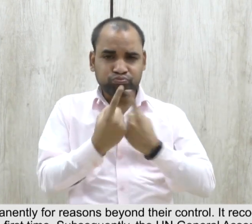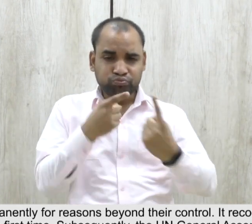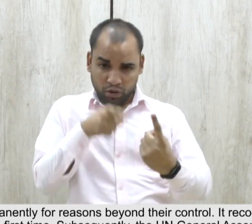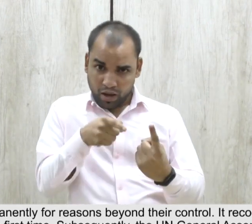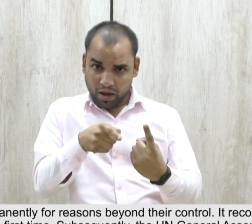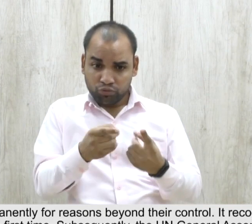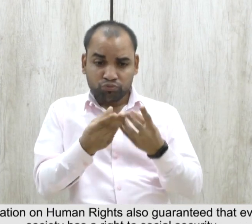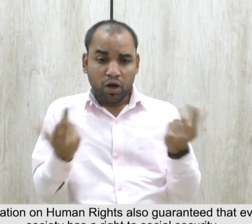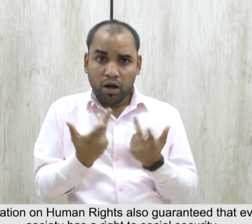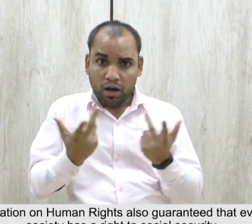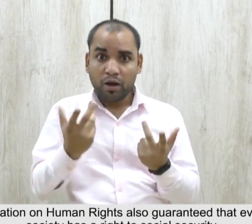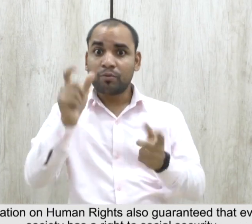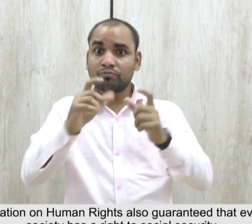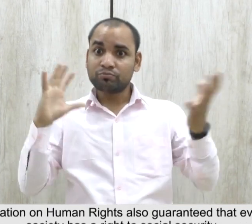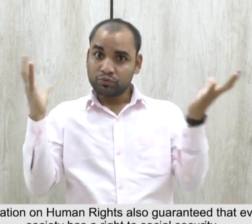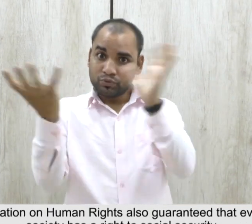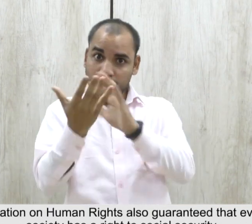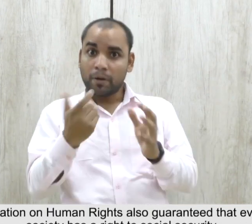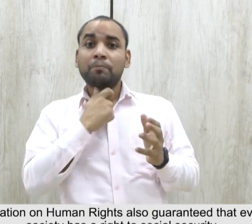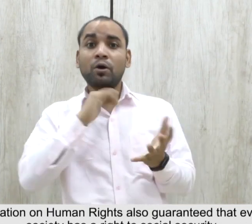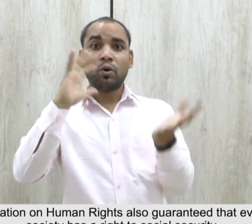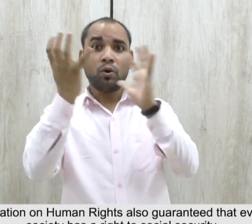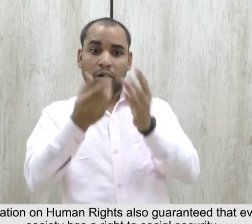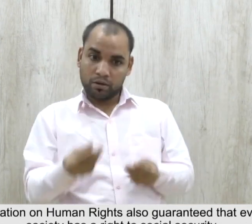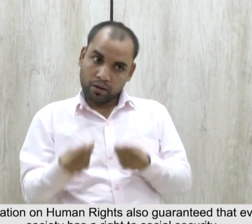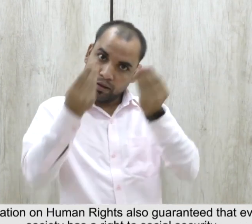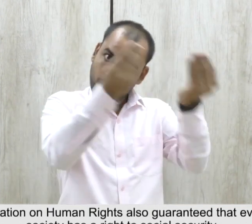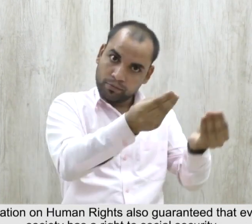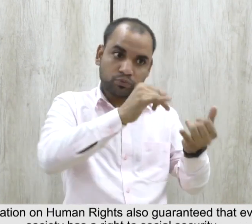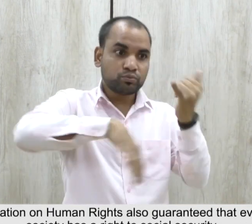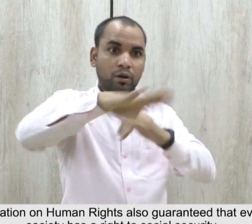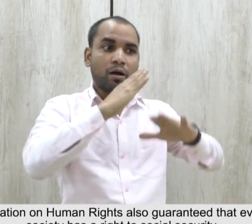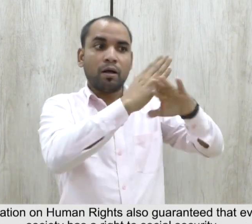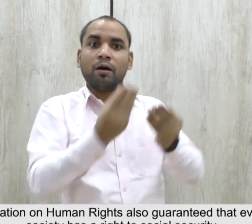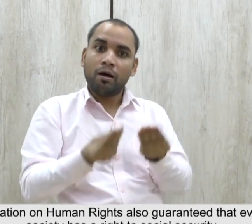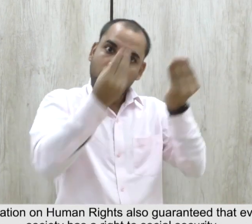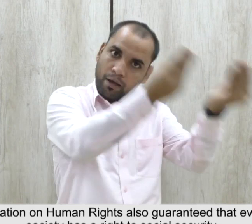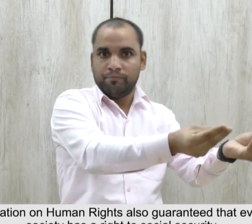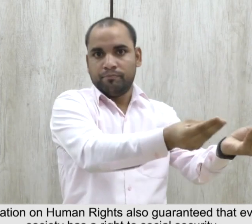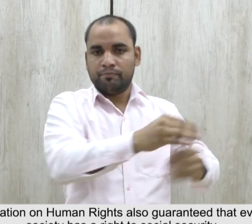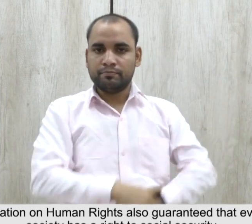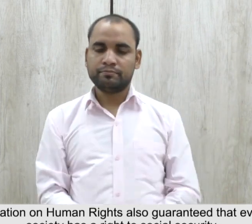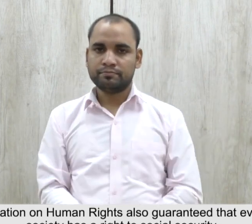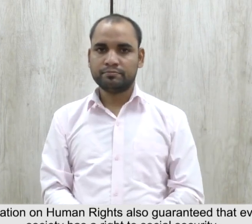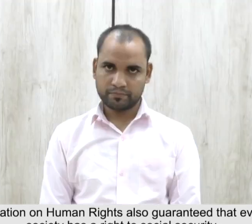Assembly, while adopting a Universal Declaration on Human Rights, also guaranteed that every member of the society has a right to social